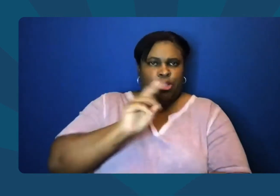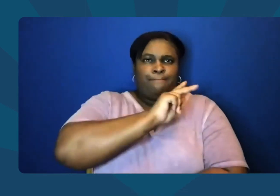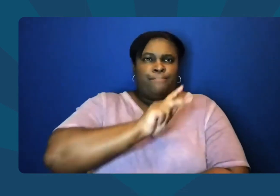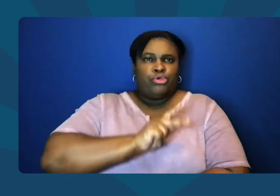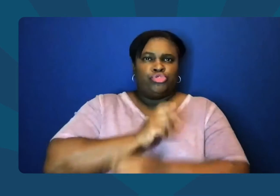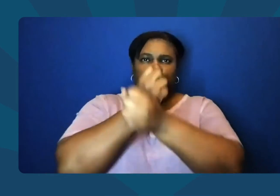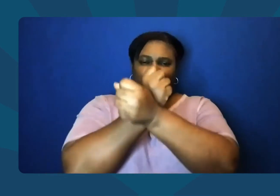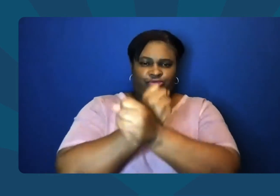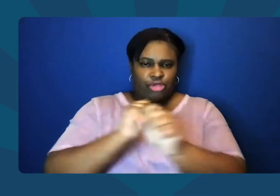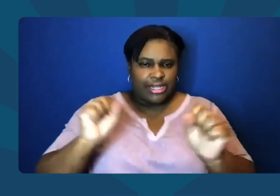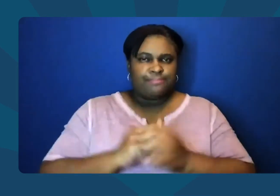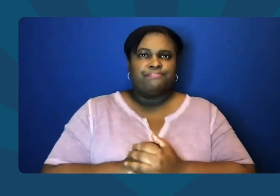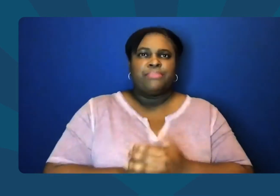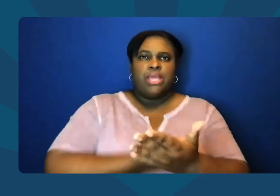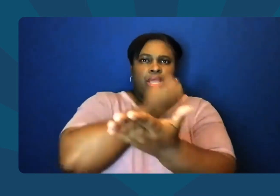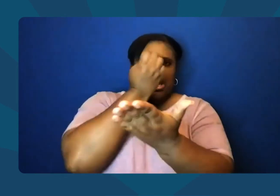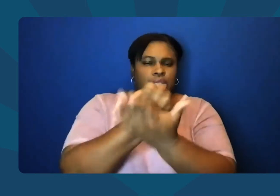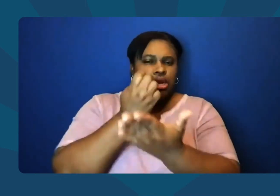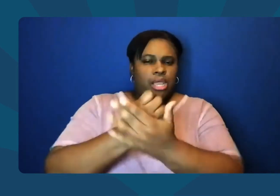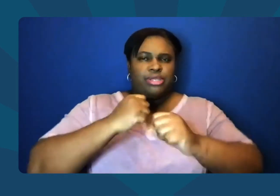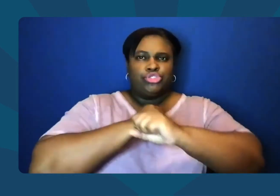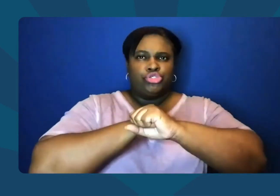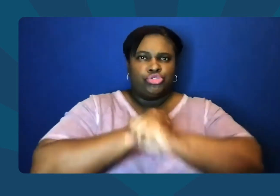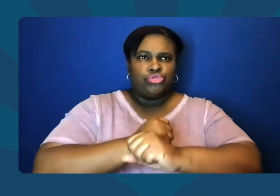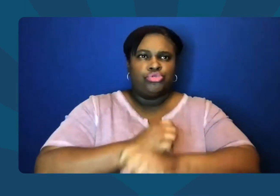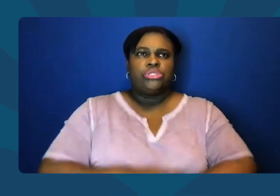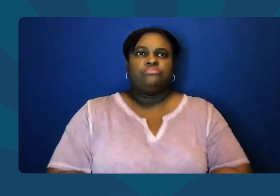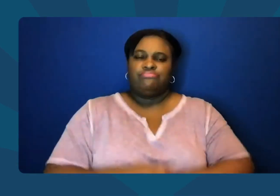economic security, a debt-free future,